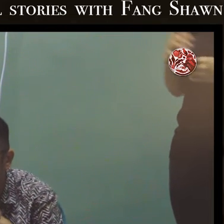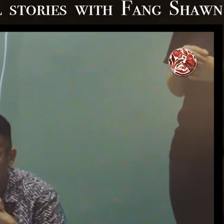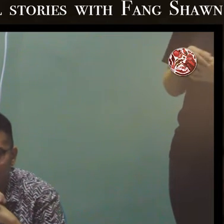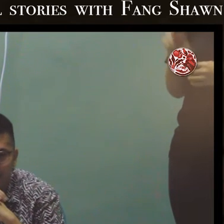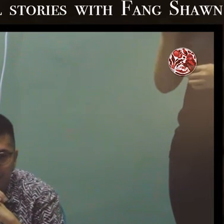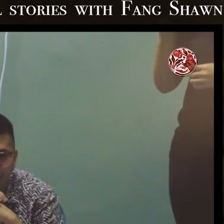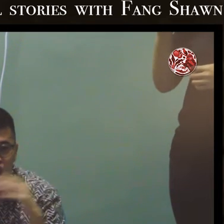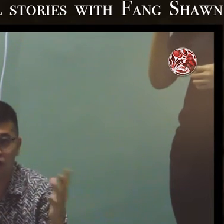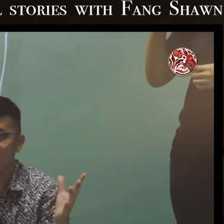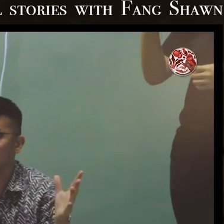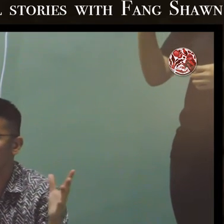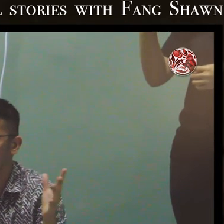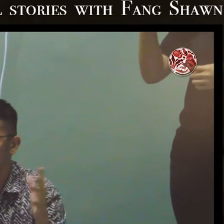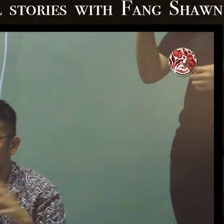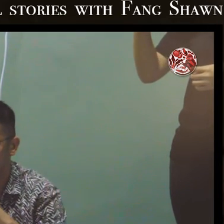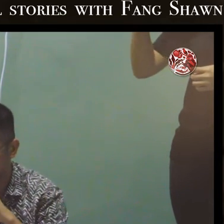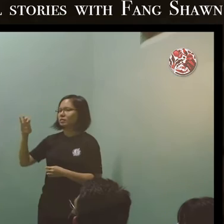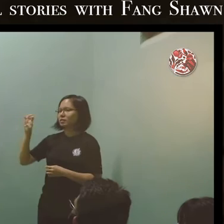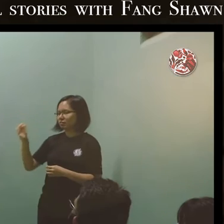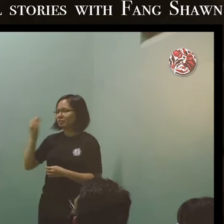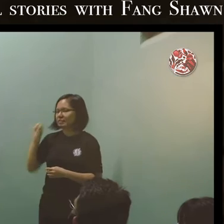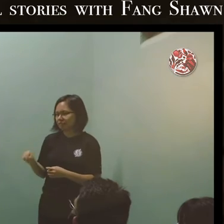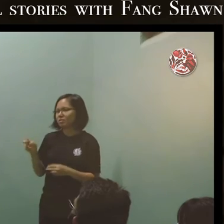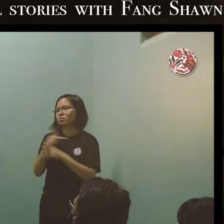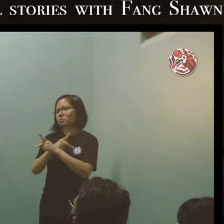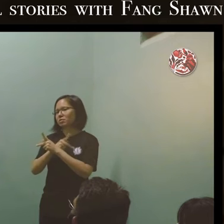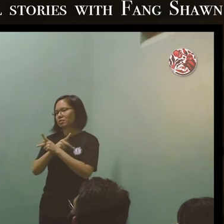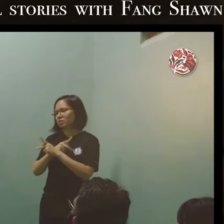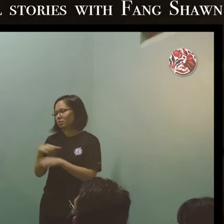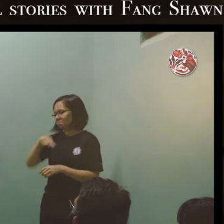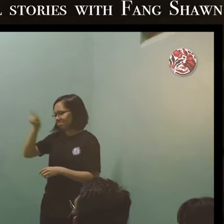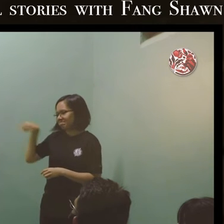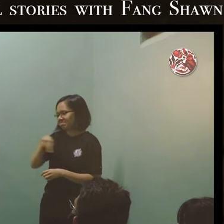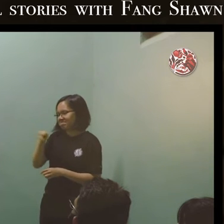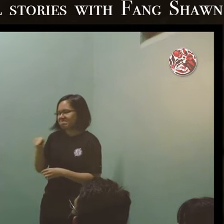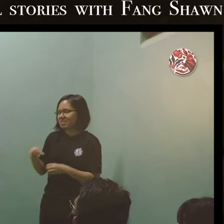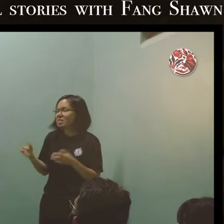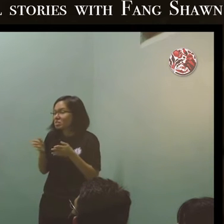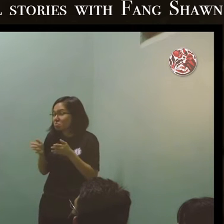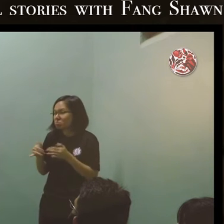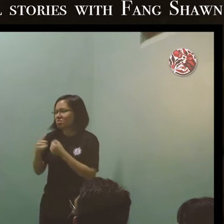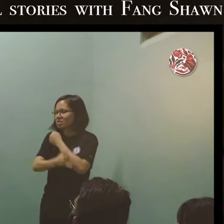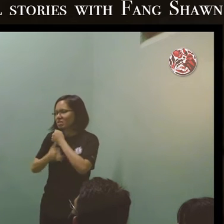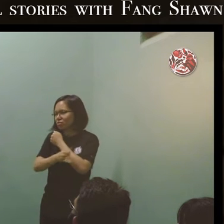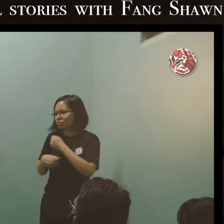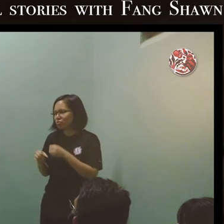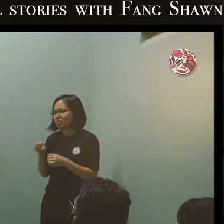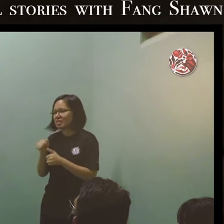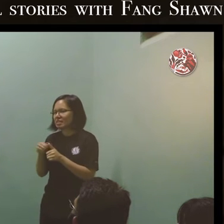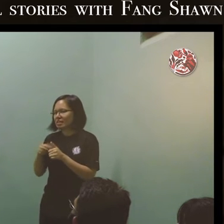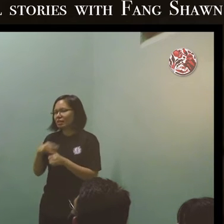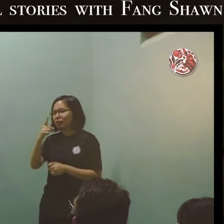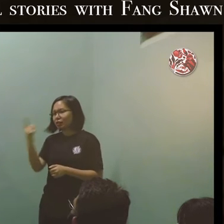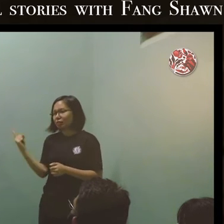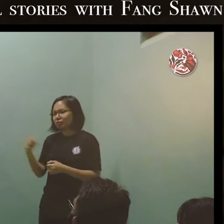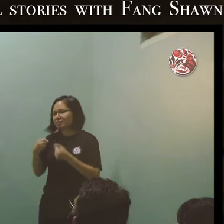protecting, because we are a very small country, right? And everyone's fighting for space, so there will be a lot of overlaps